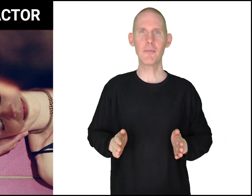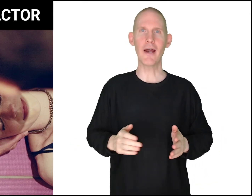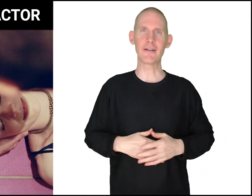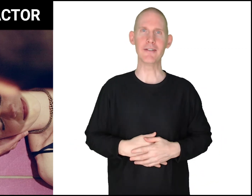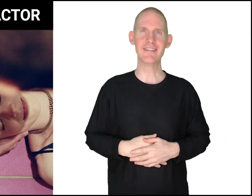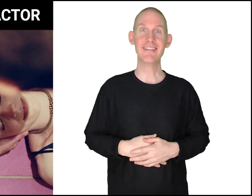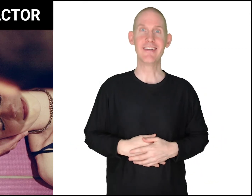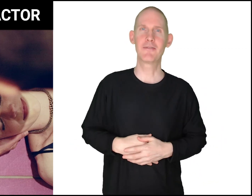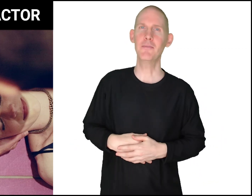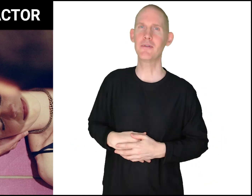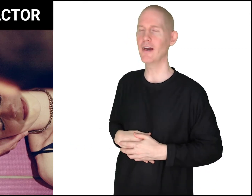Chiropractor, from the side,